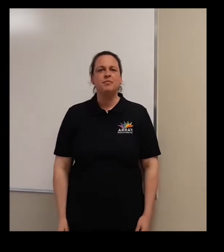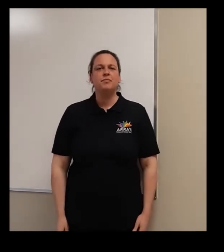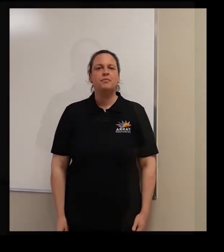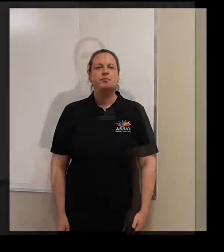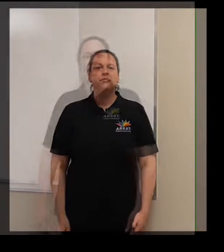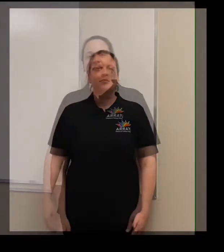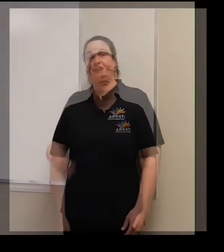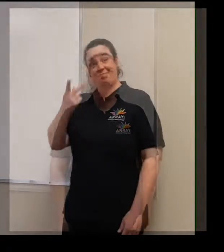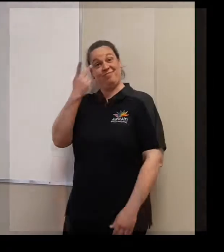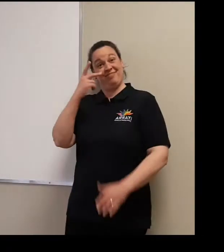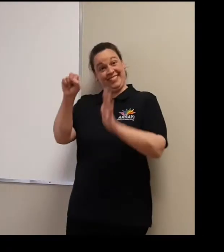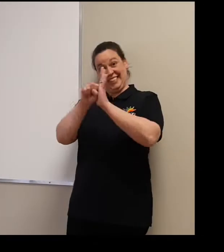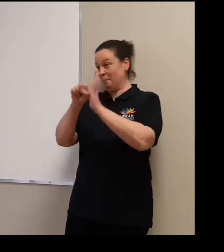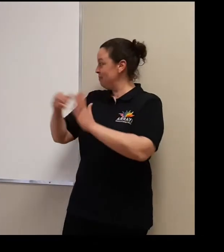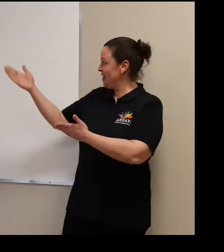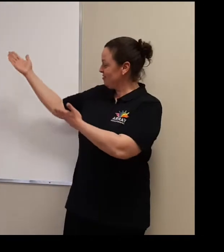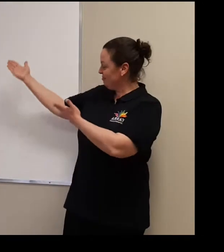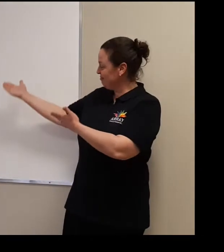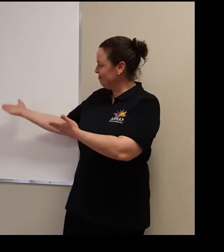sick.